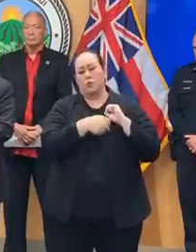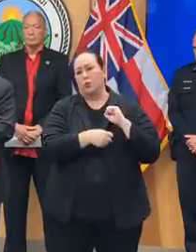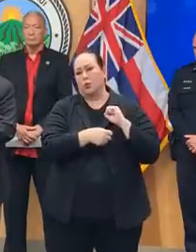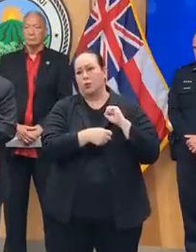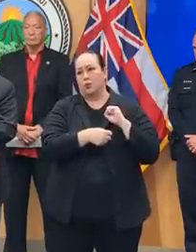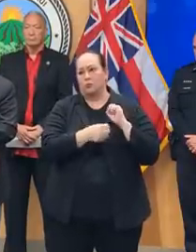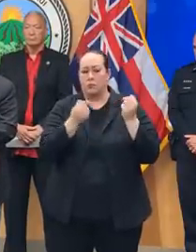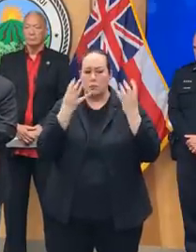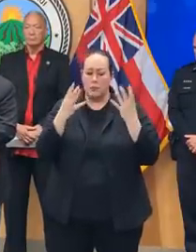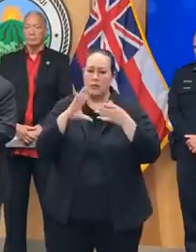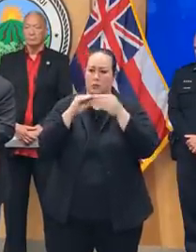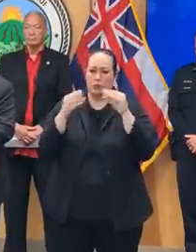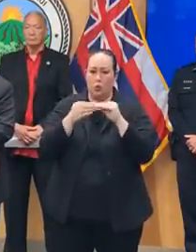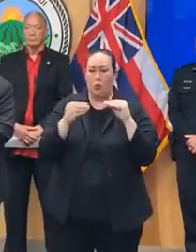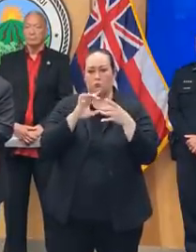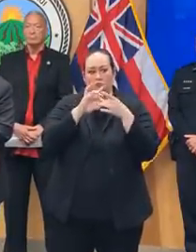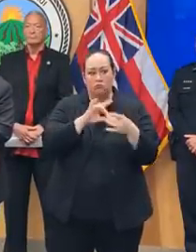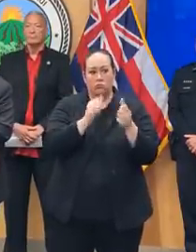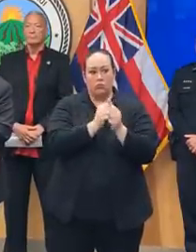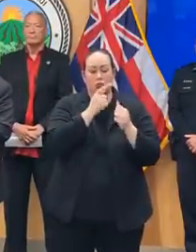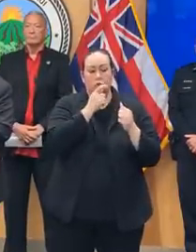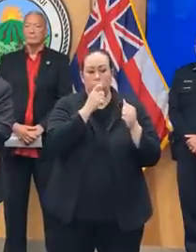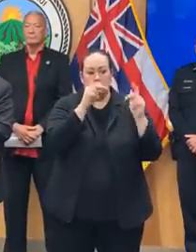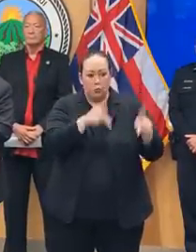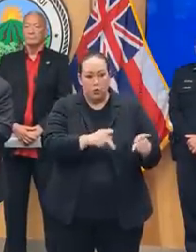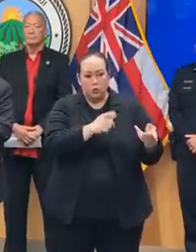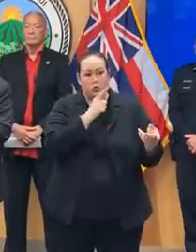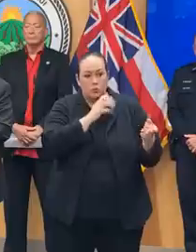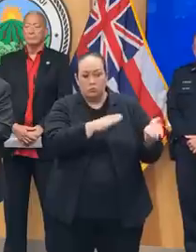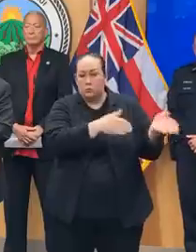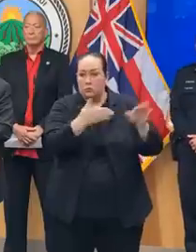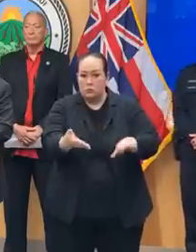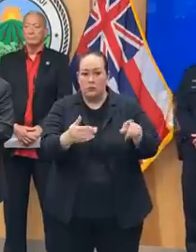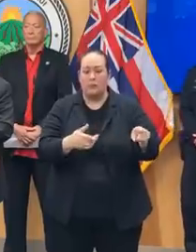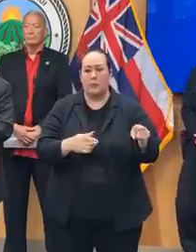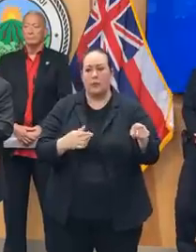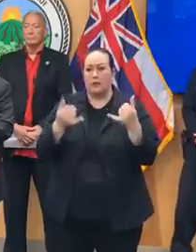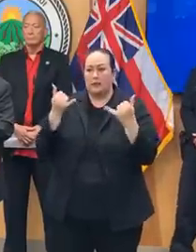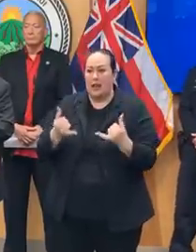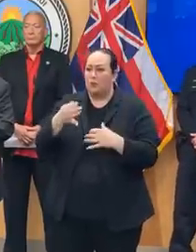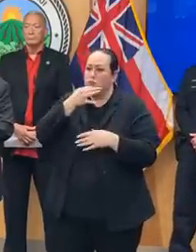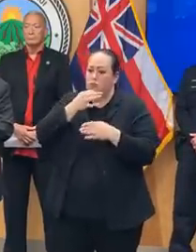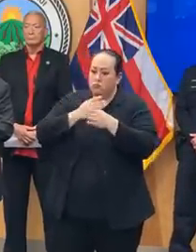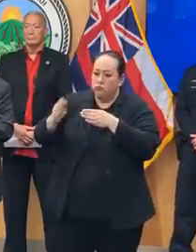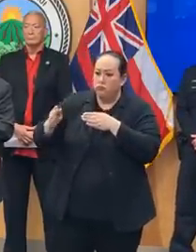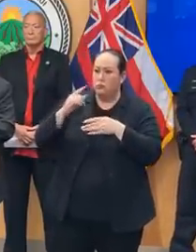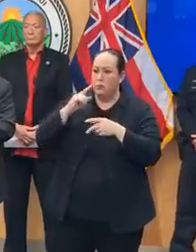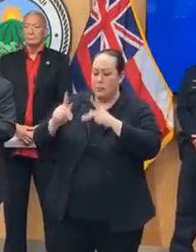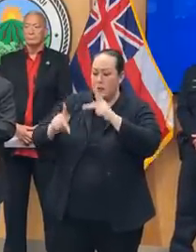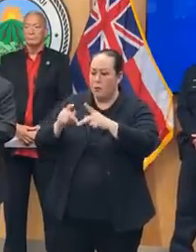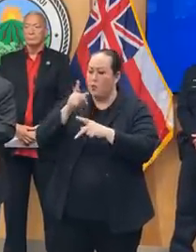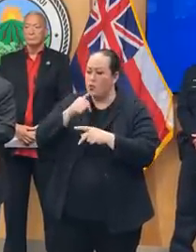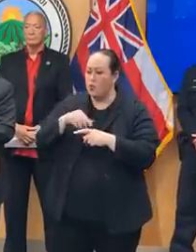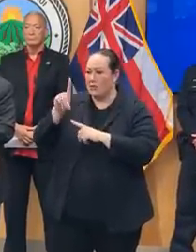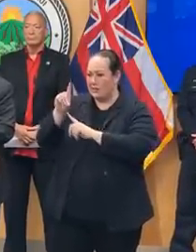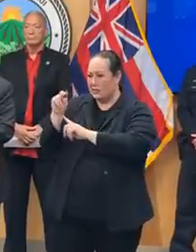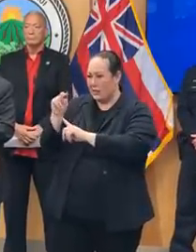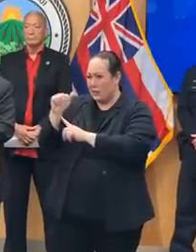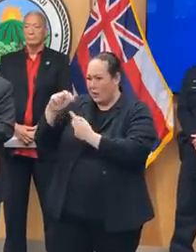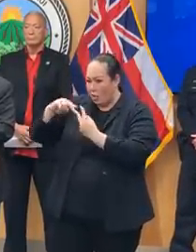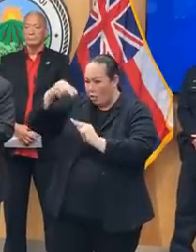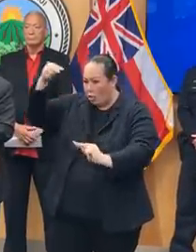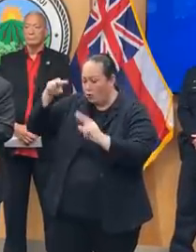like this. So we're also adding capacity to bring in experts that can work on DNA, some experts from California as well to support our